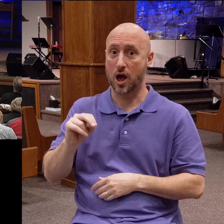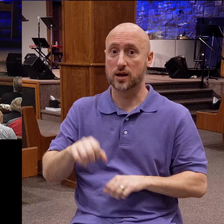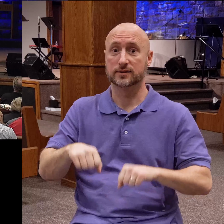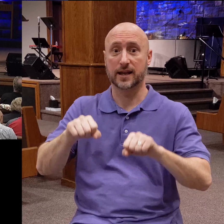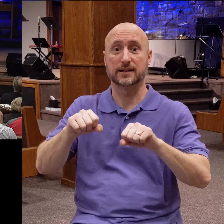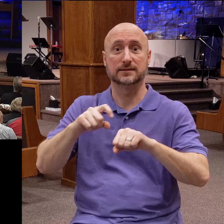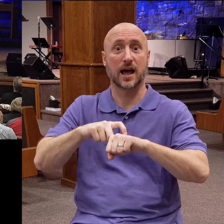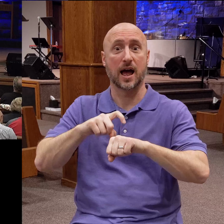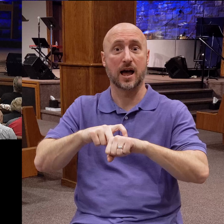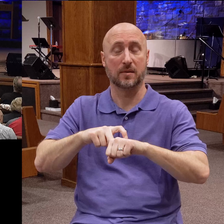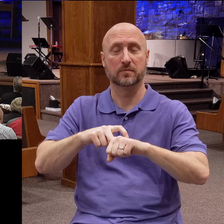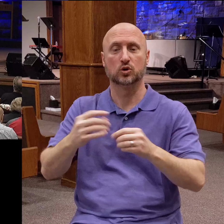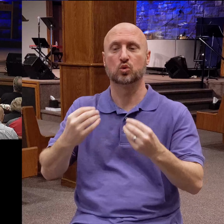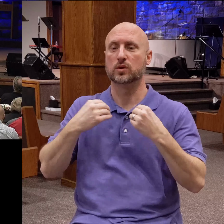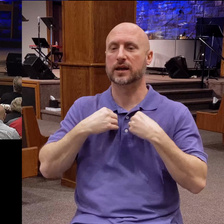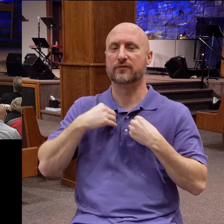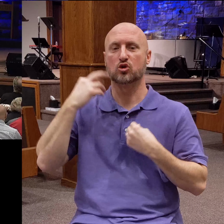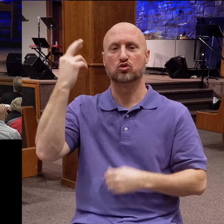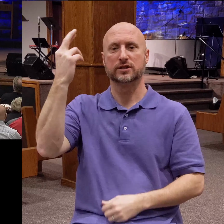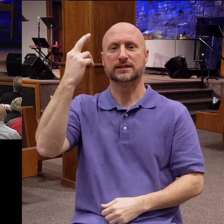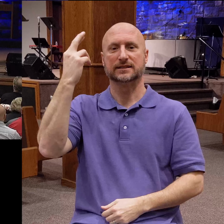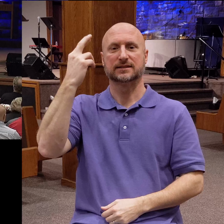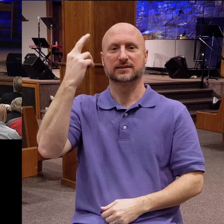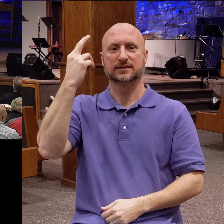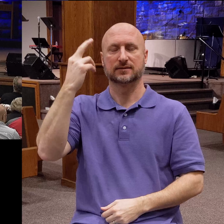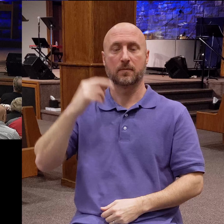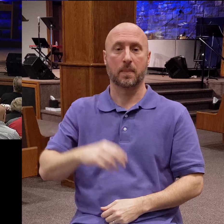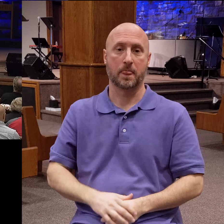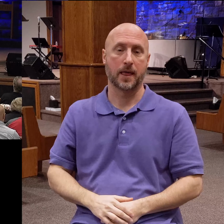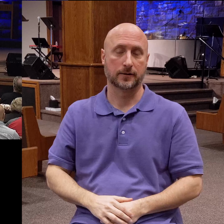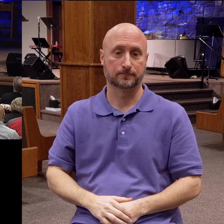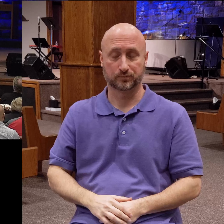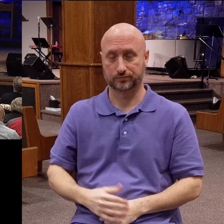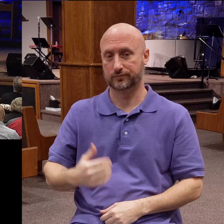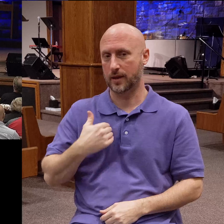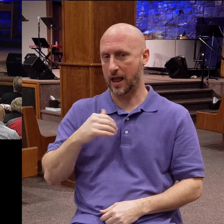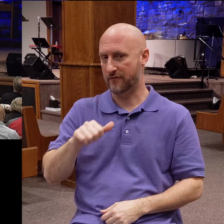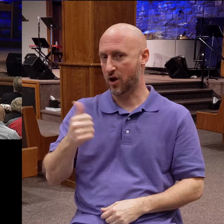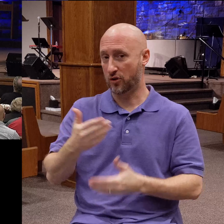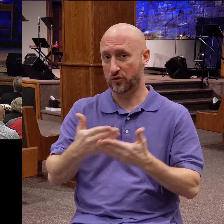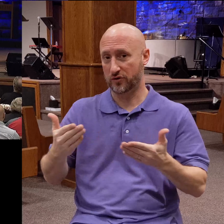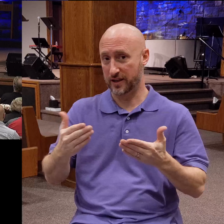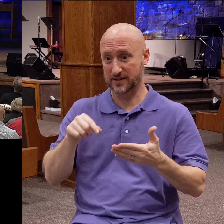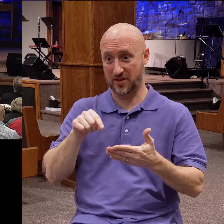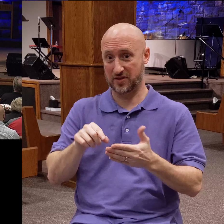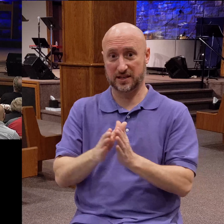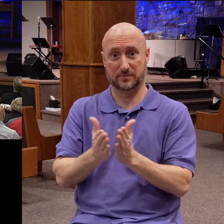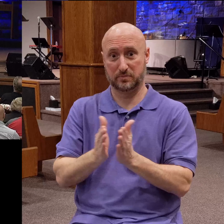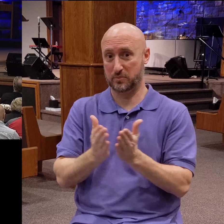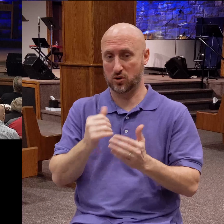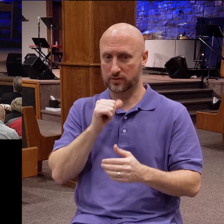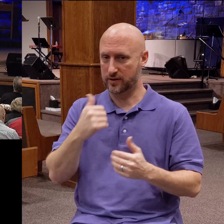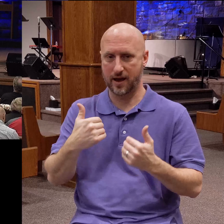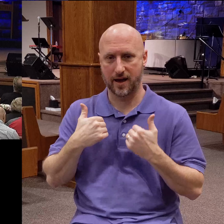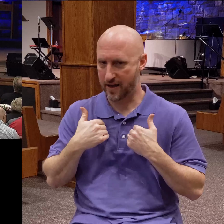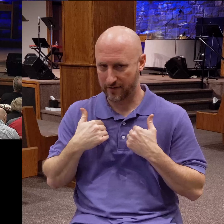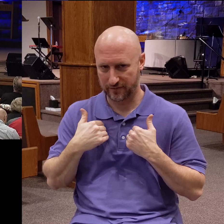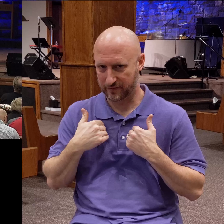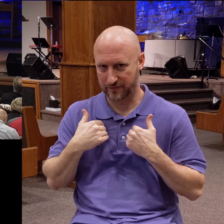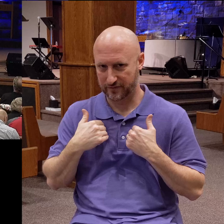purpose. As we look through this, he said there's a lot other things that are not written in this